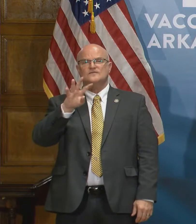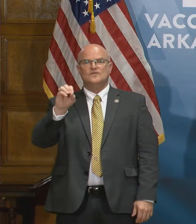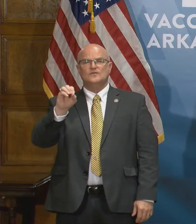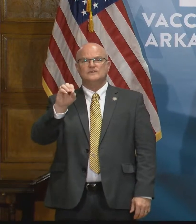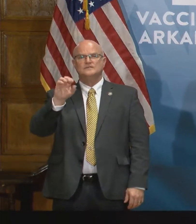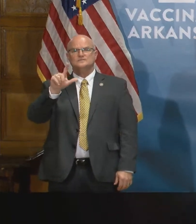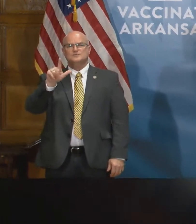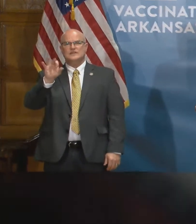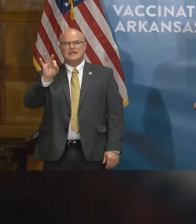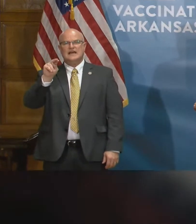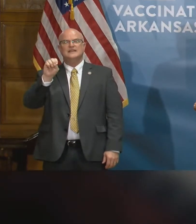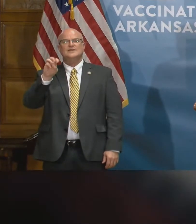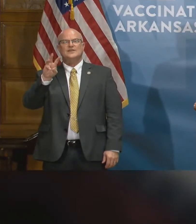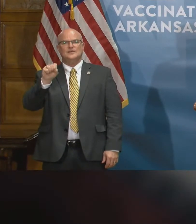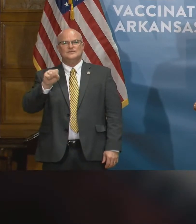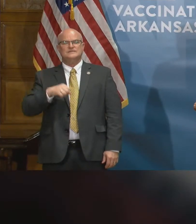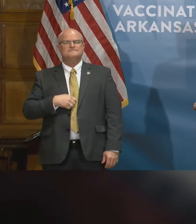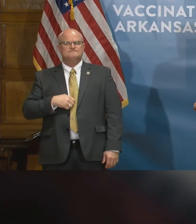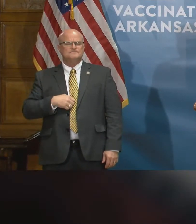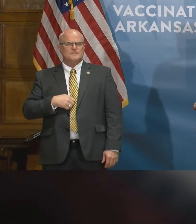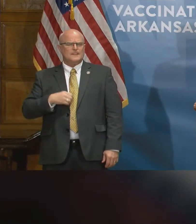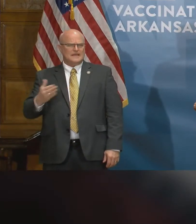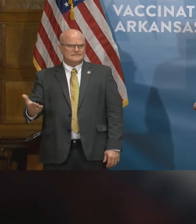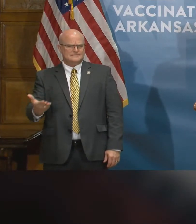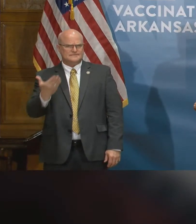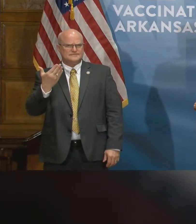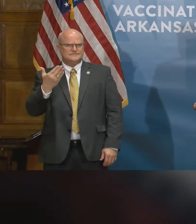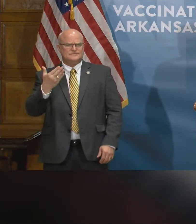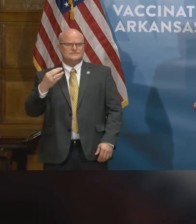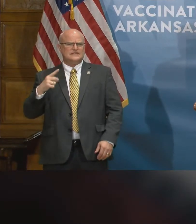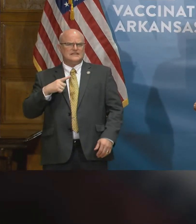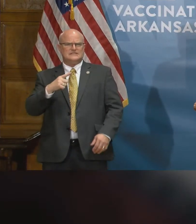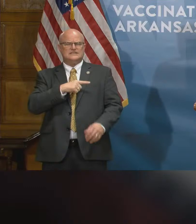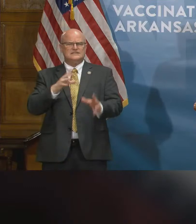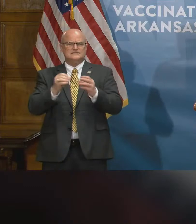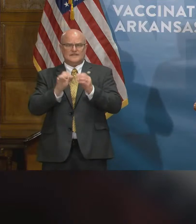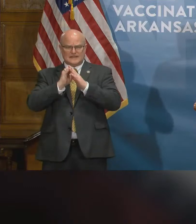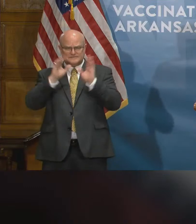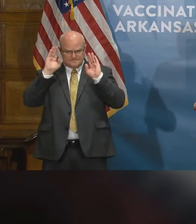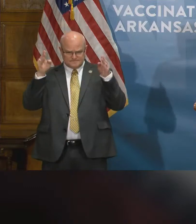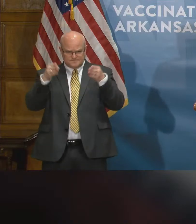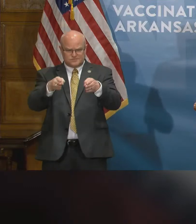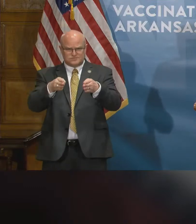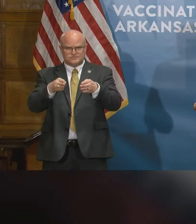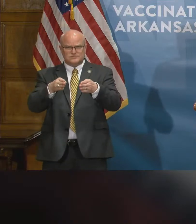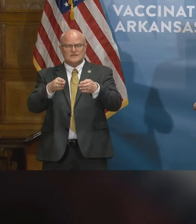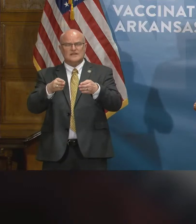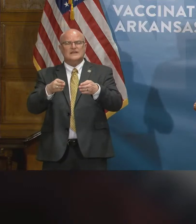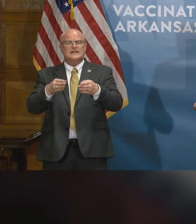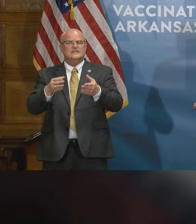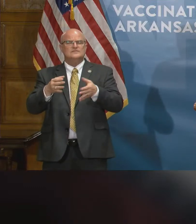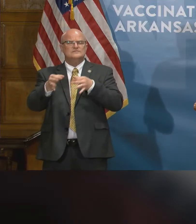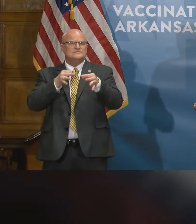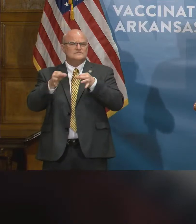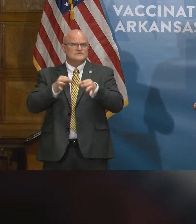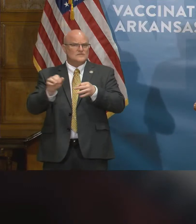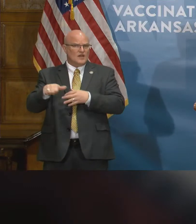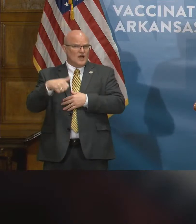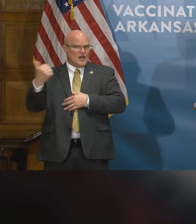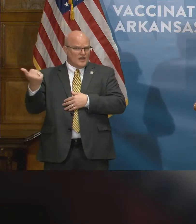with you. Regarding the upcoming fiscal session, is that your main priority and focus, the additional prison space? Can you highlight some